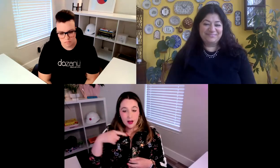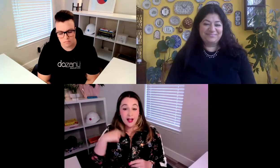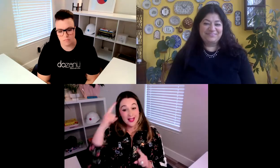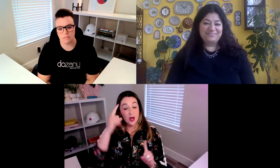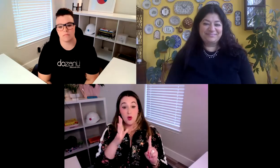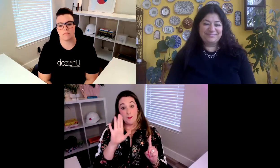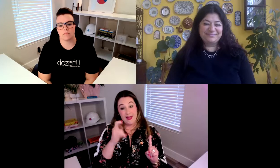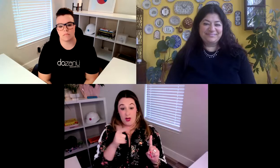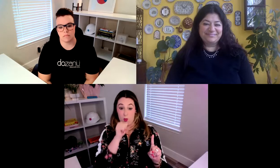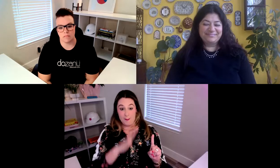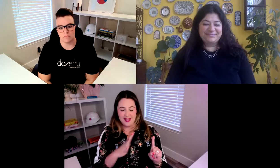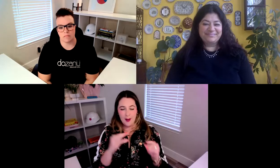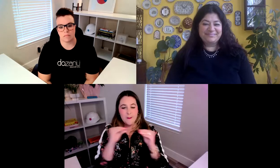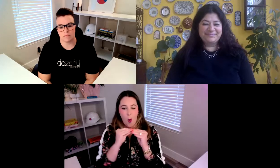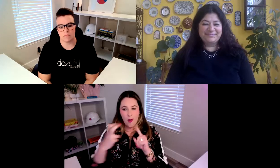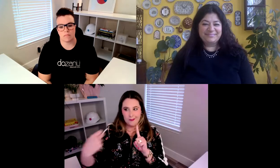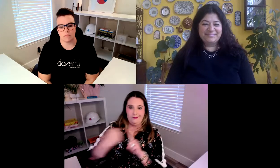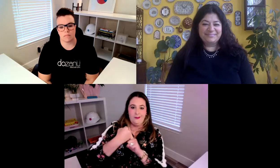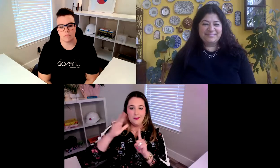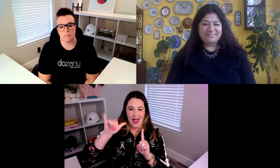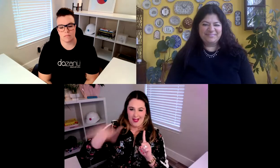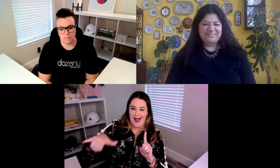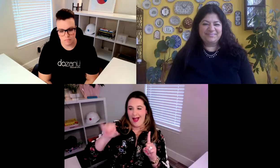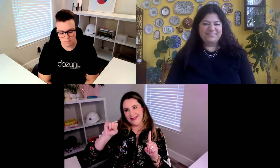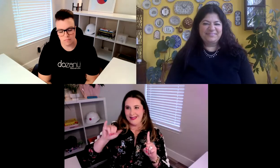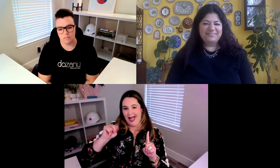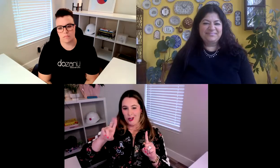a lot of people can relate to that. And I think